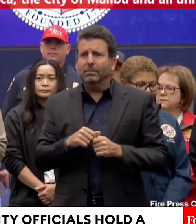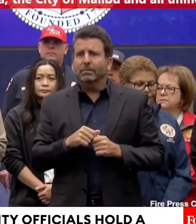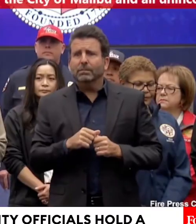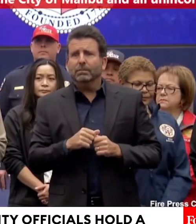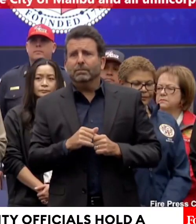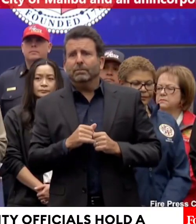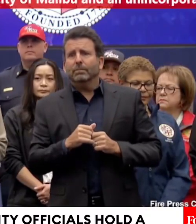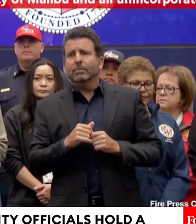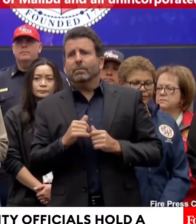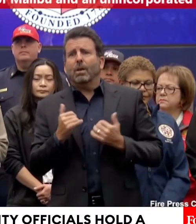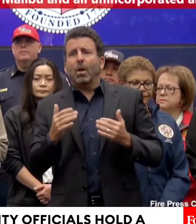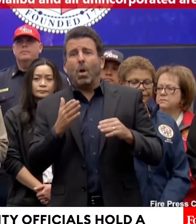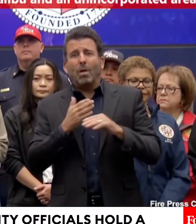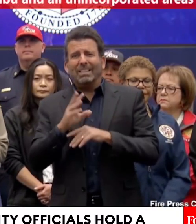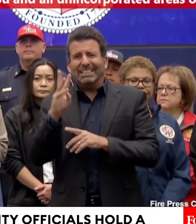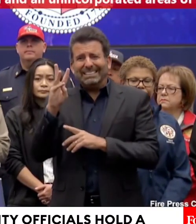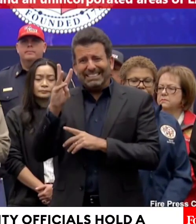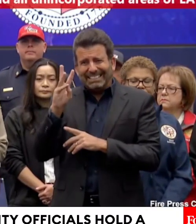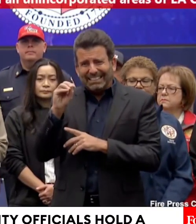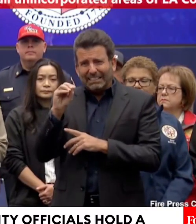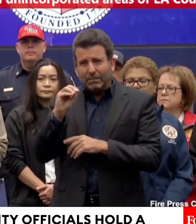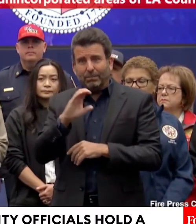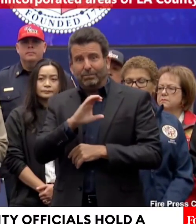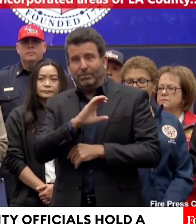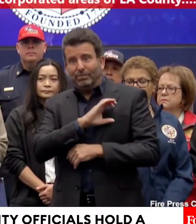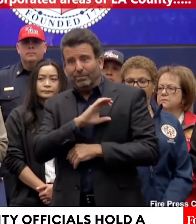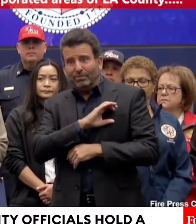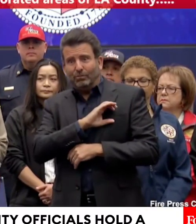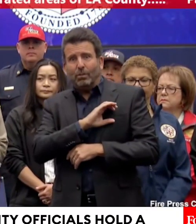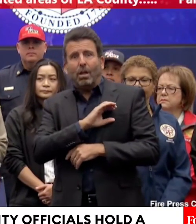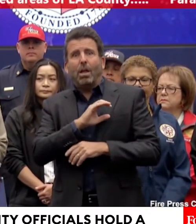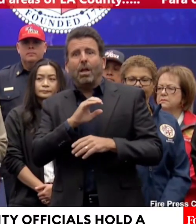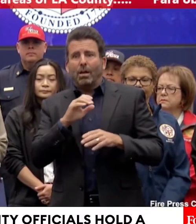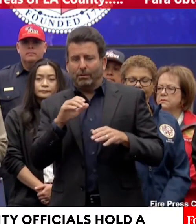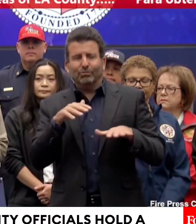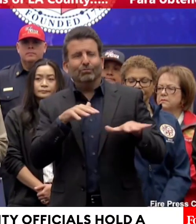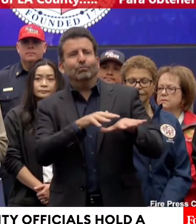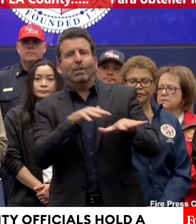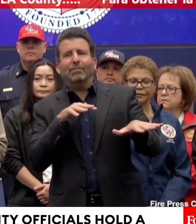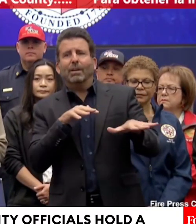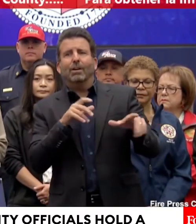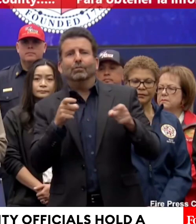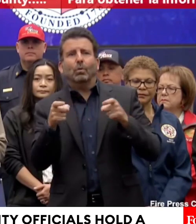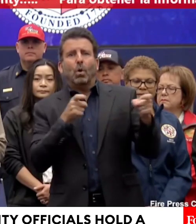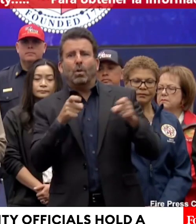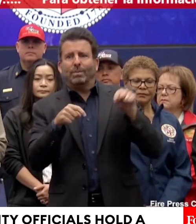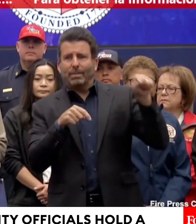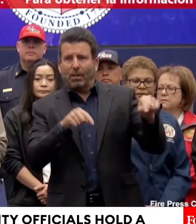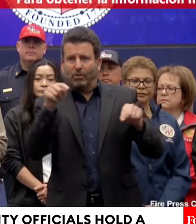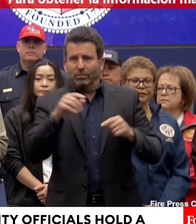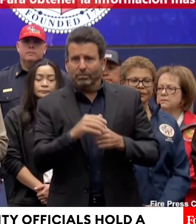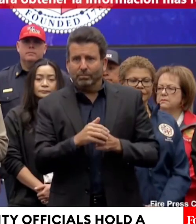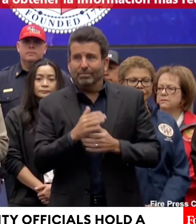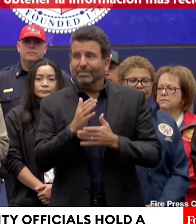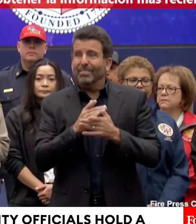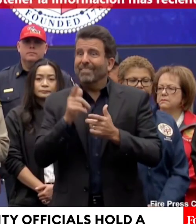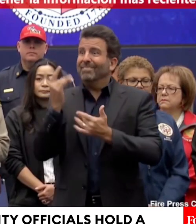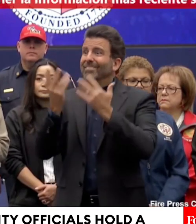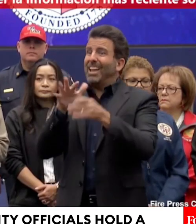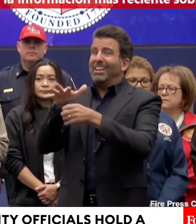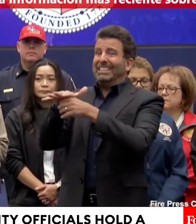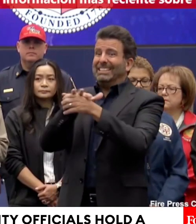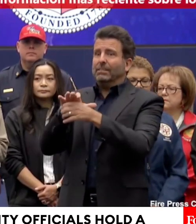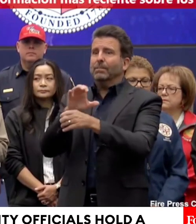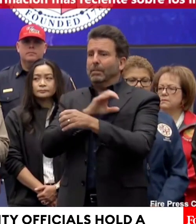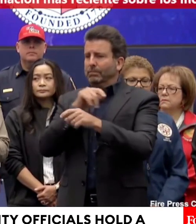Patrol officers split up for us, some at the Eaton Fire location, others at the Palisades location.